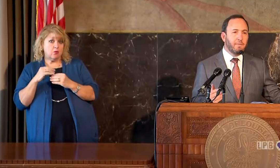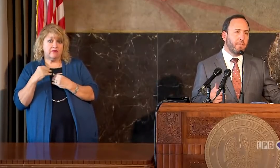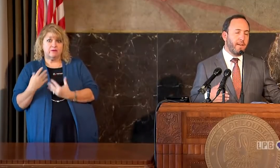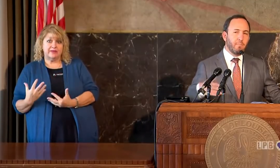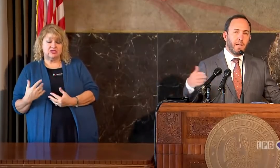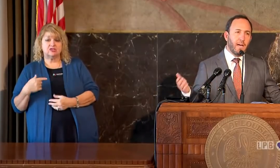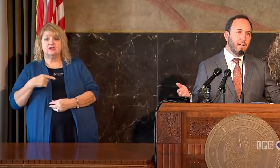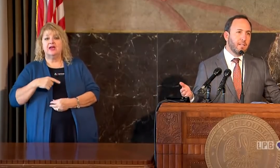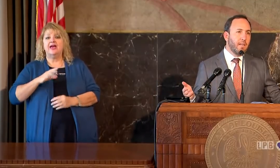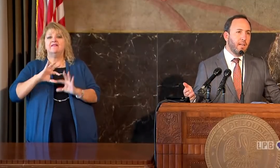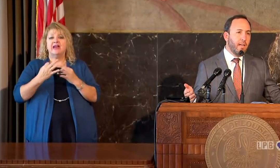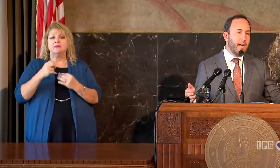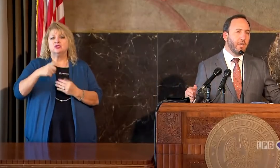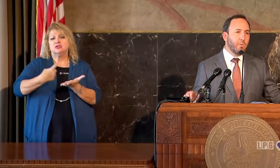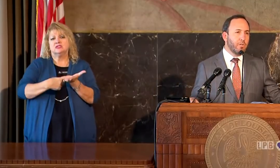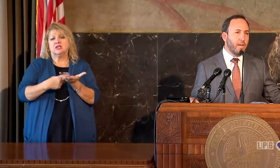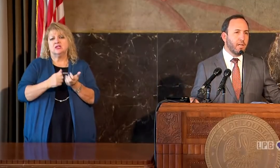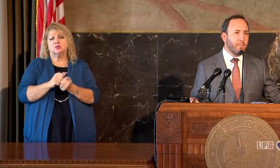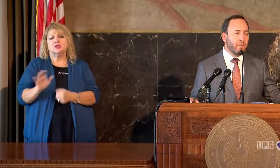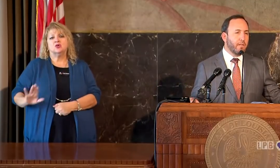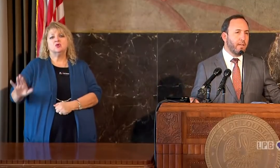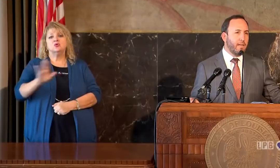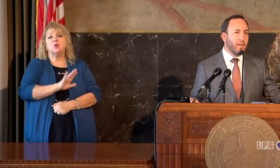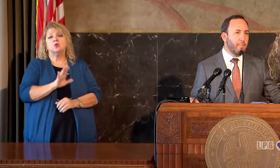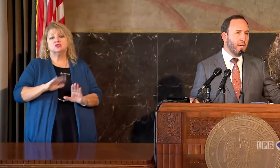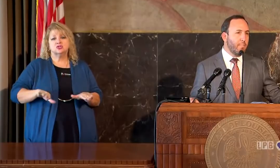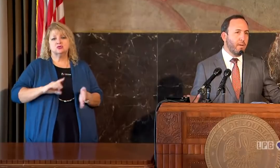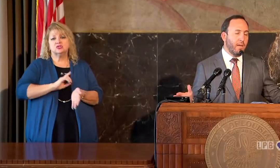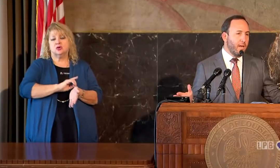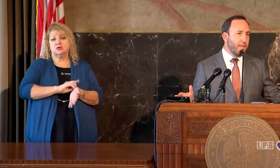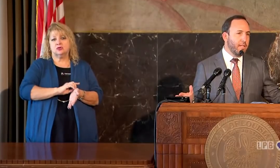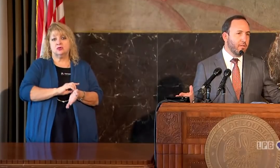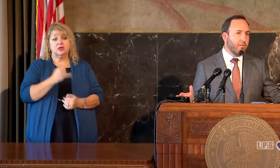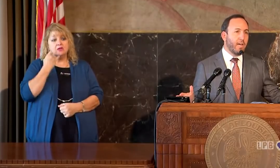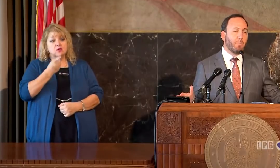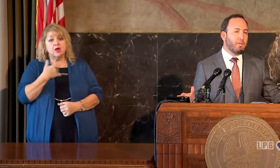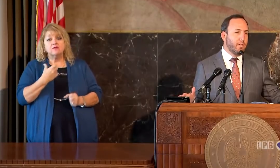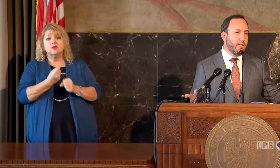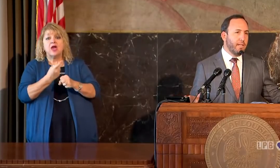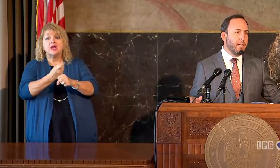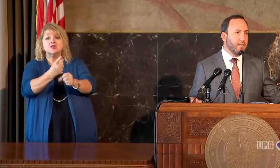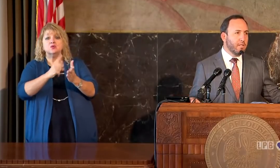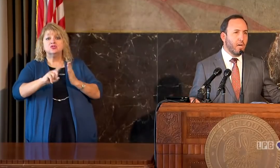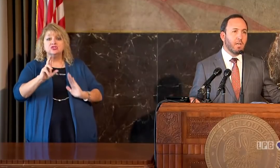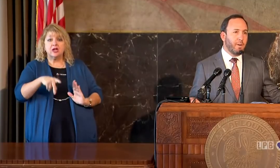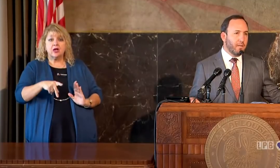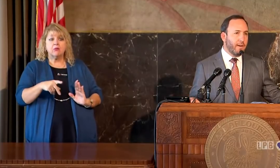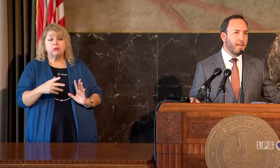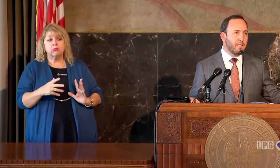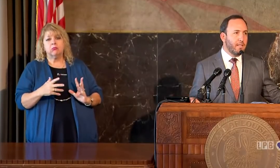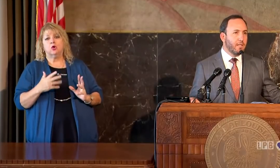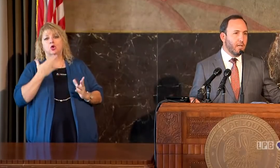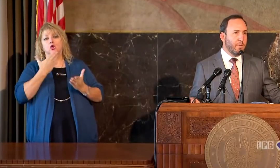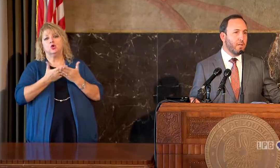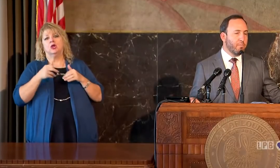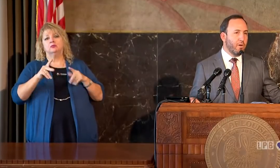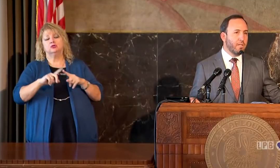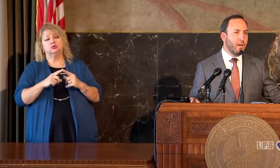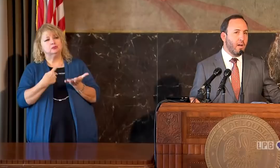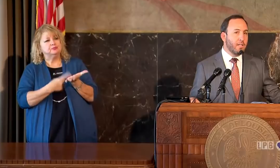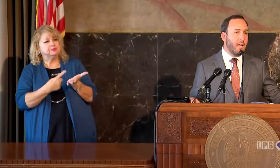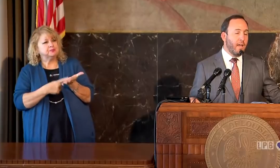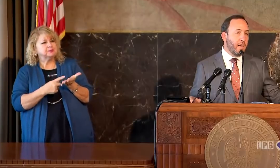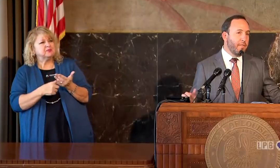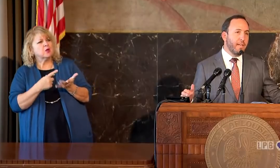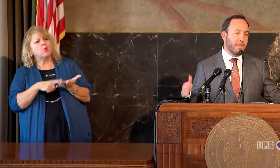I think if a family has an annual checkup for their kid coming up, I think that's a great opportunity to talk about the vaccine, talk about the pros